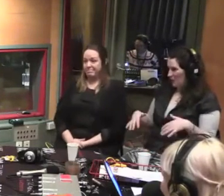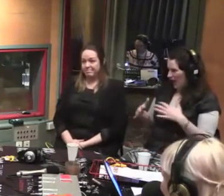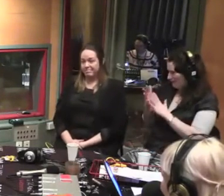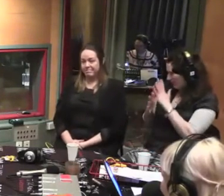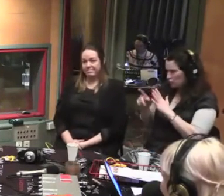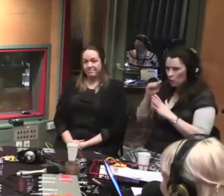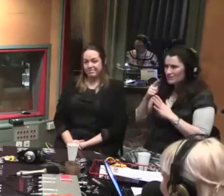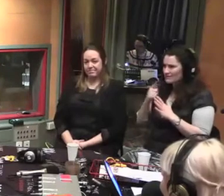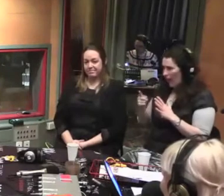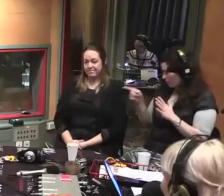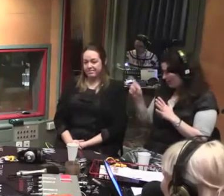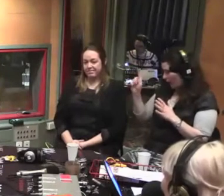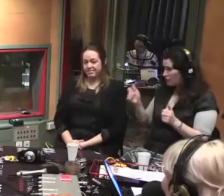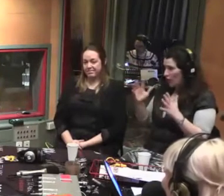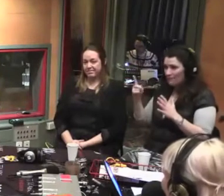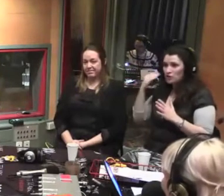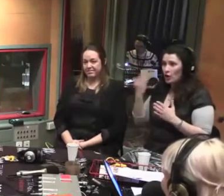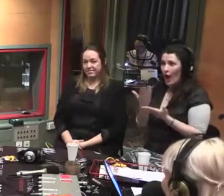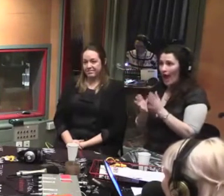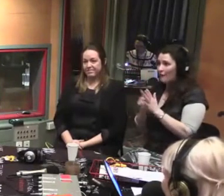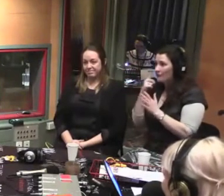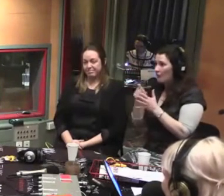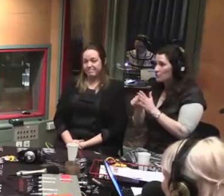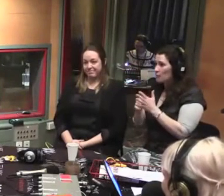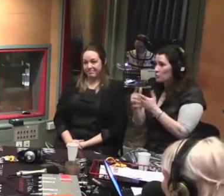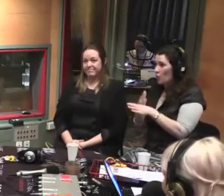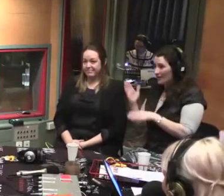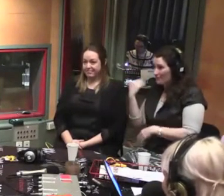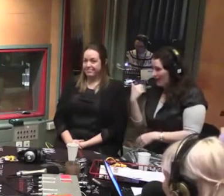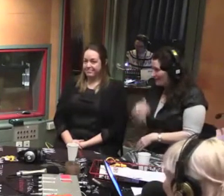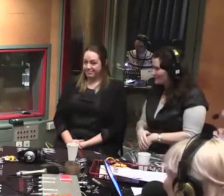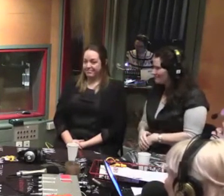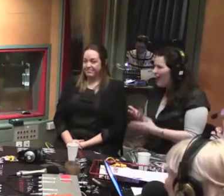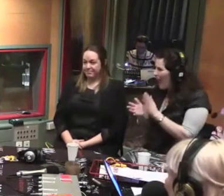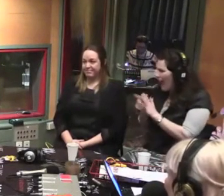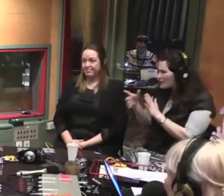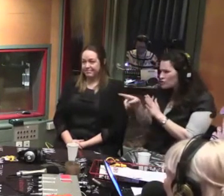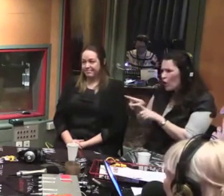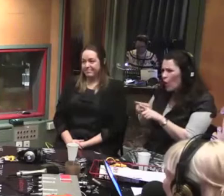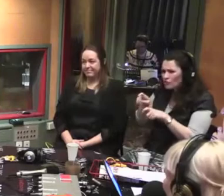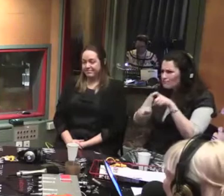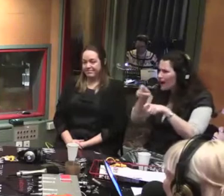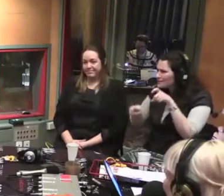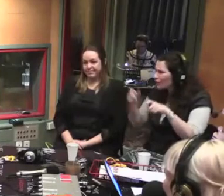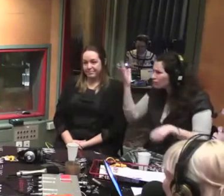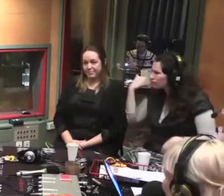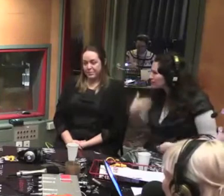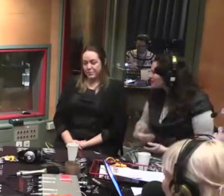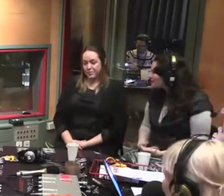I had time to work? Yes, a bit like that. Yeah. How did you learn to ride a bicycle as a child? Well, it's astonishing. It's one of the